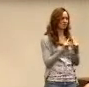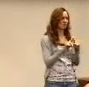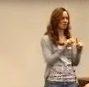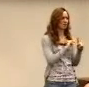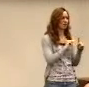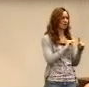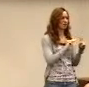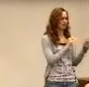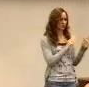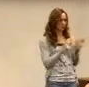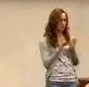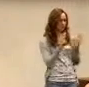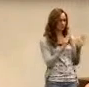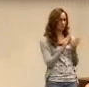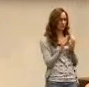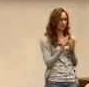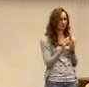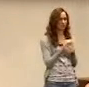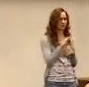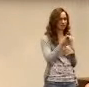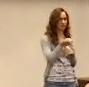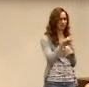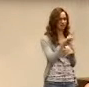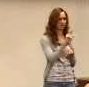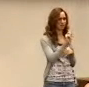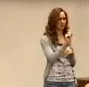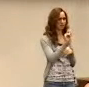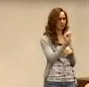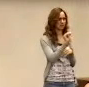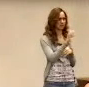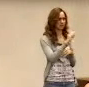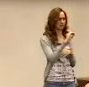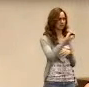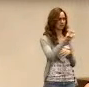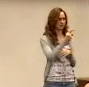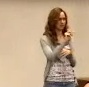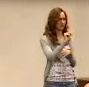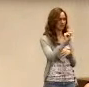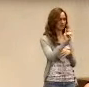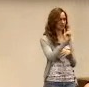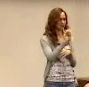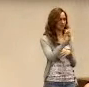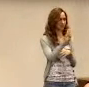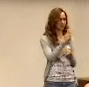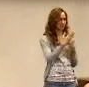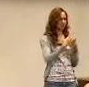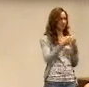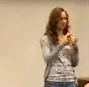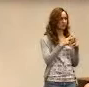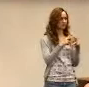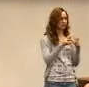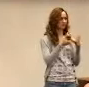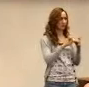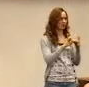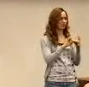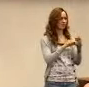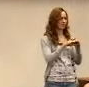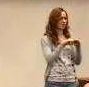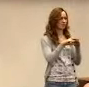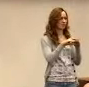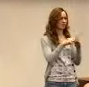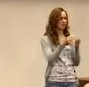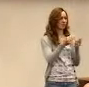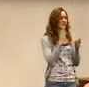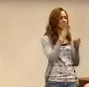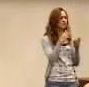strategy. Justin and Jennifer are a part of a very relationship-based ministry, and that'll become clear in